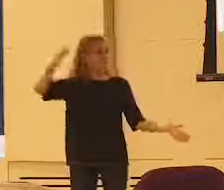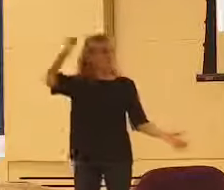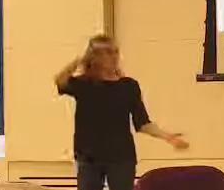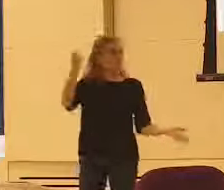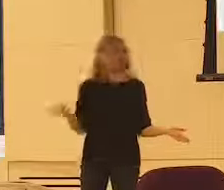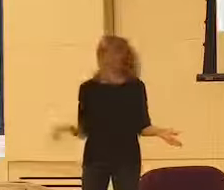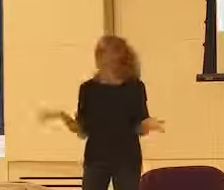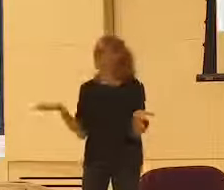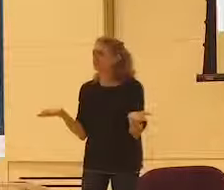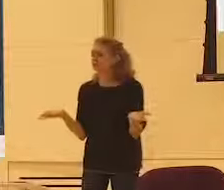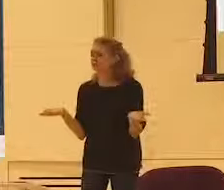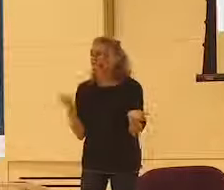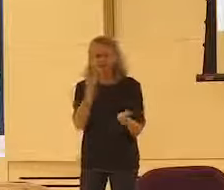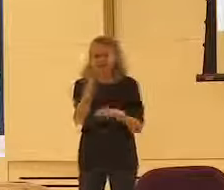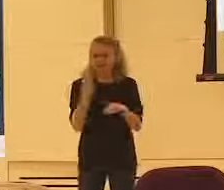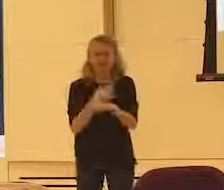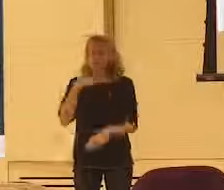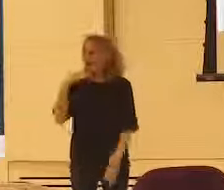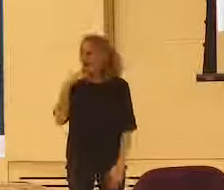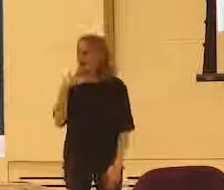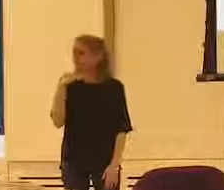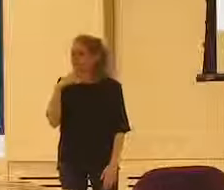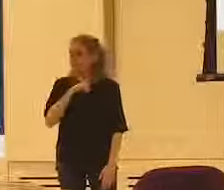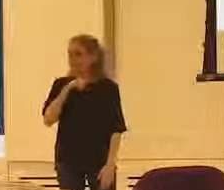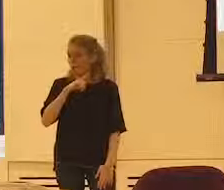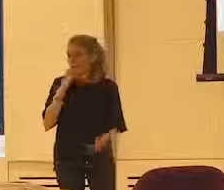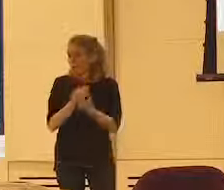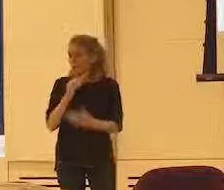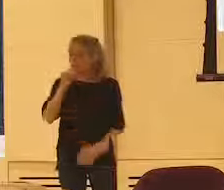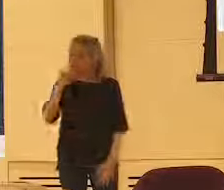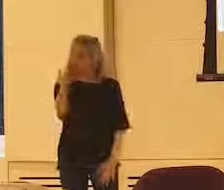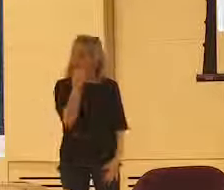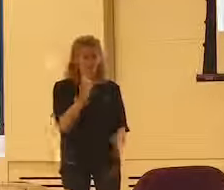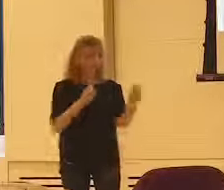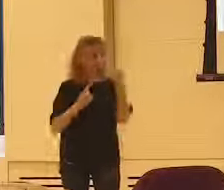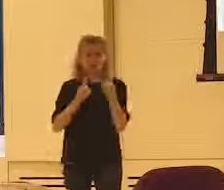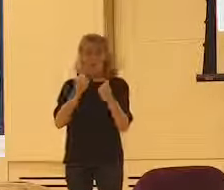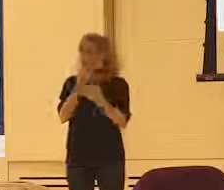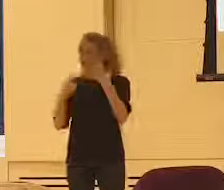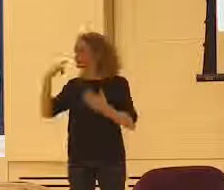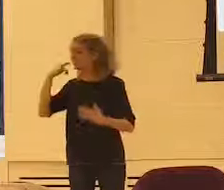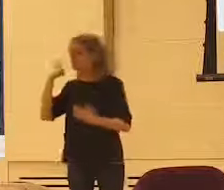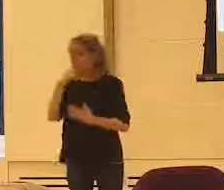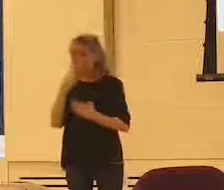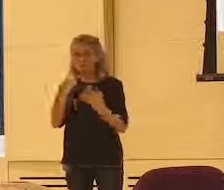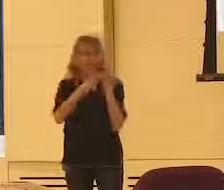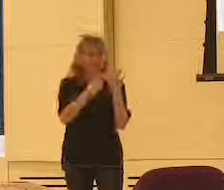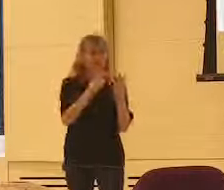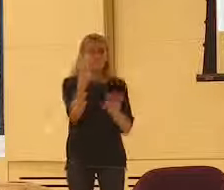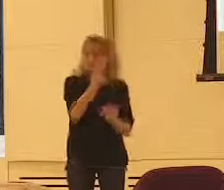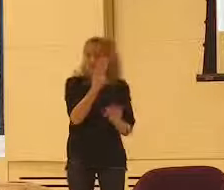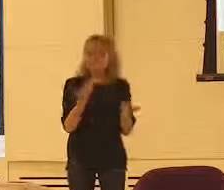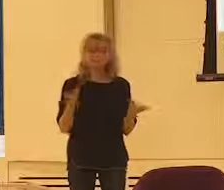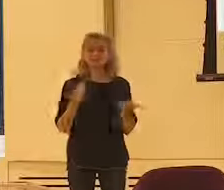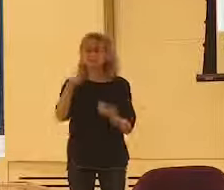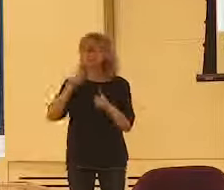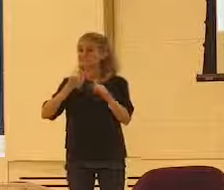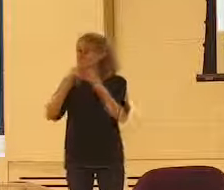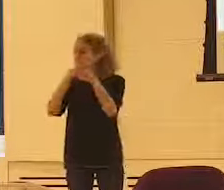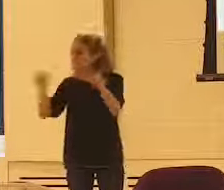it. So is that really awareness? Is that really enough knowledge? Because I'm sure they will get lots of deaf patients coming to them, and